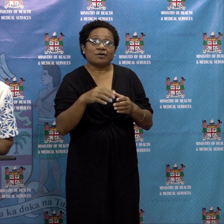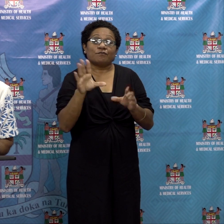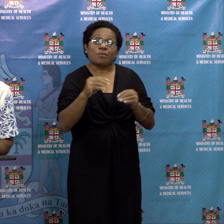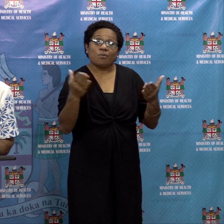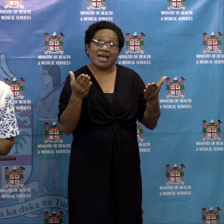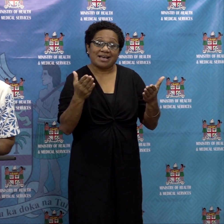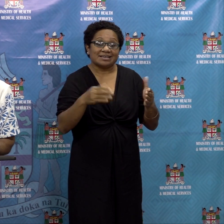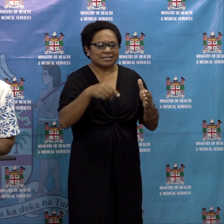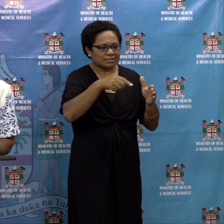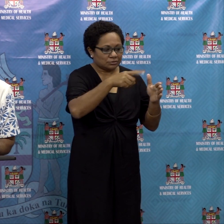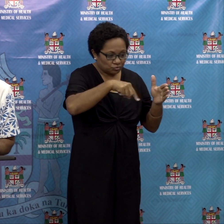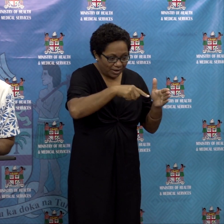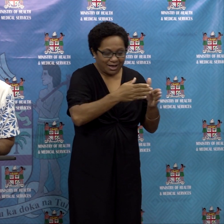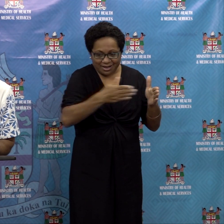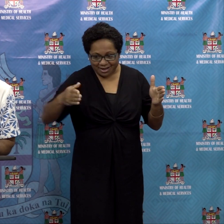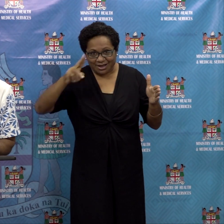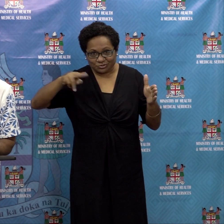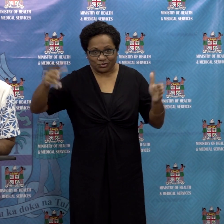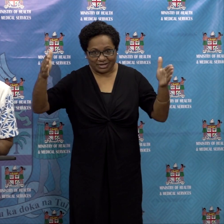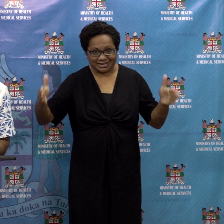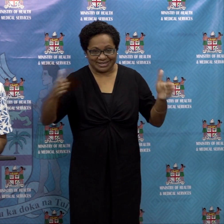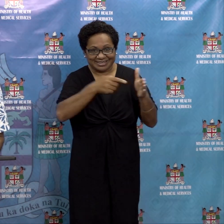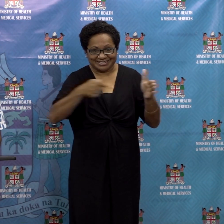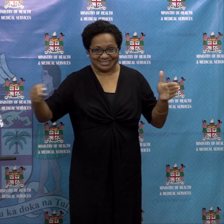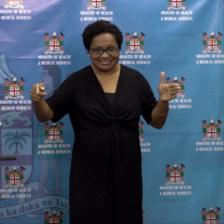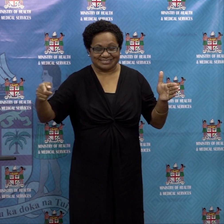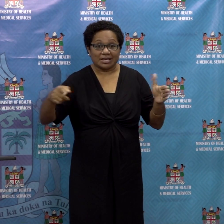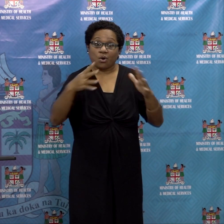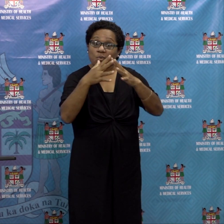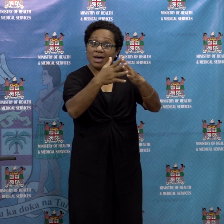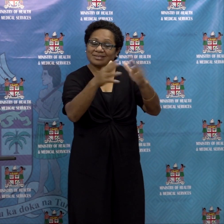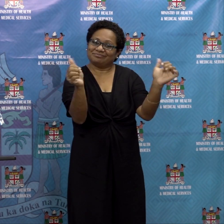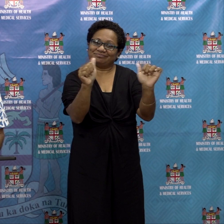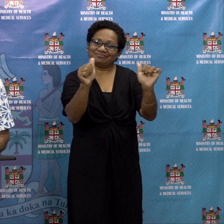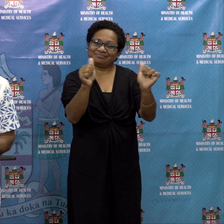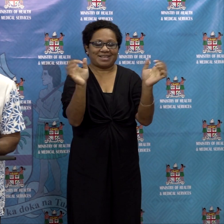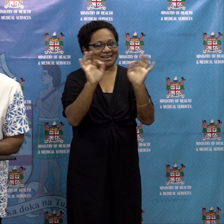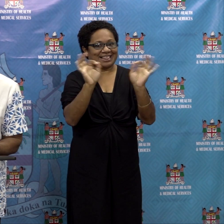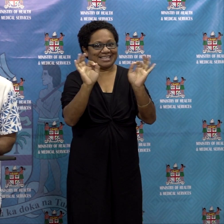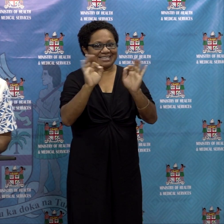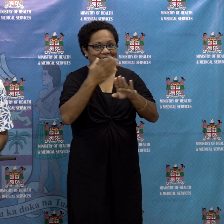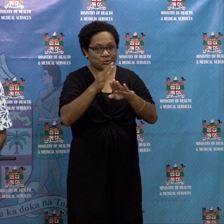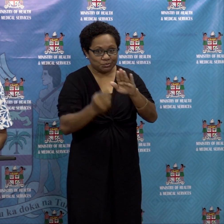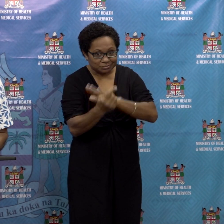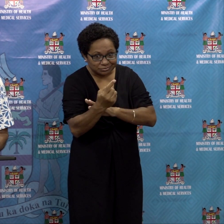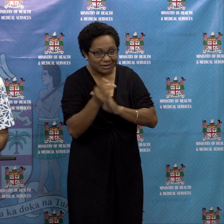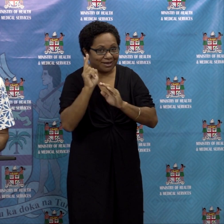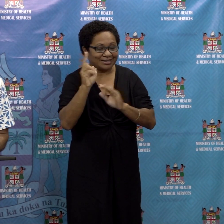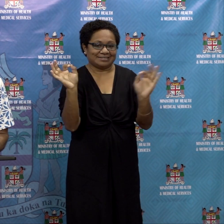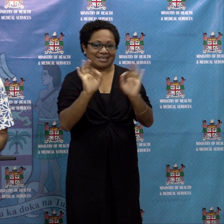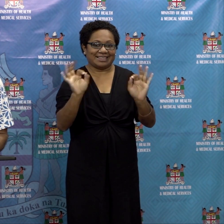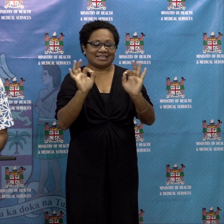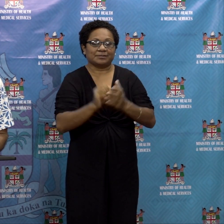Suva containment zone. In other words, we have no more active cases out in the west at this point in time. 2